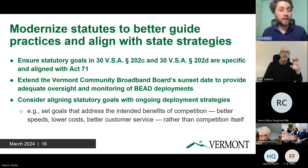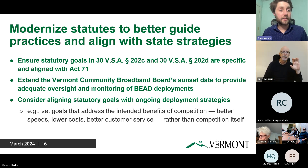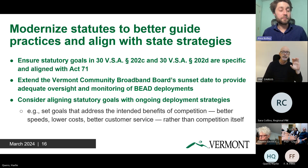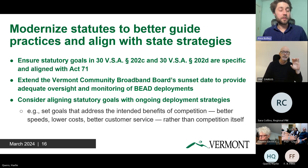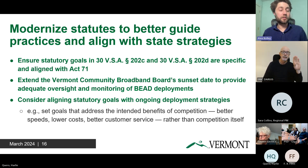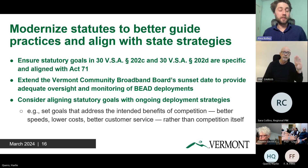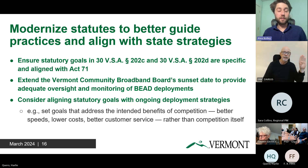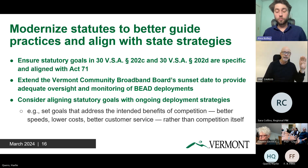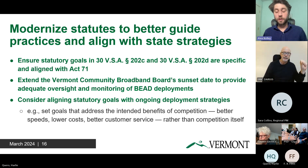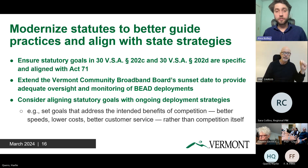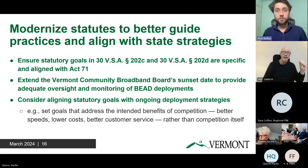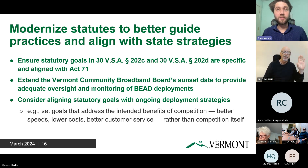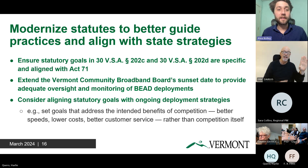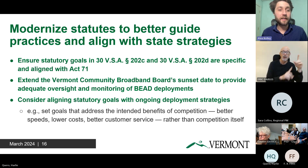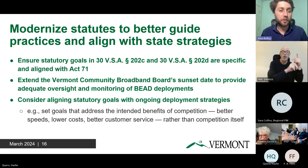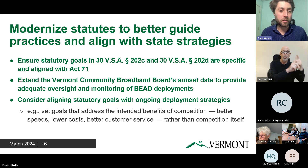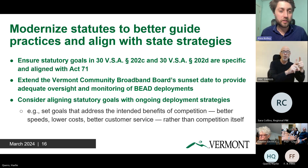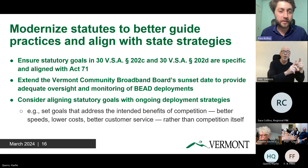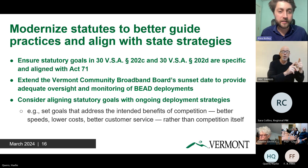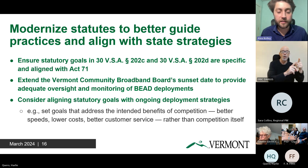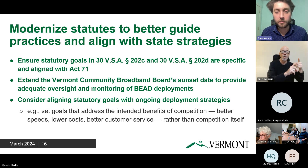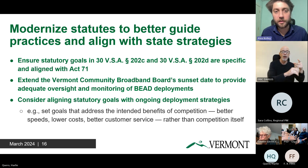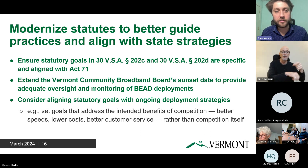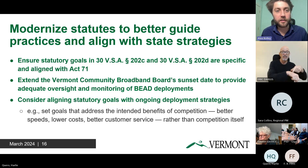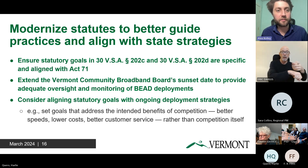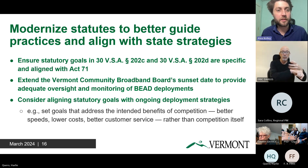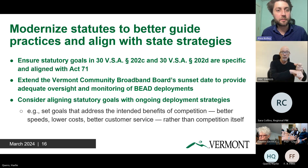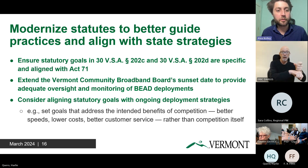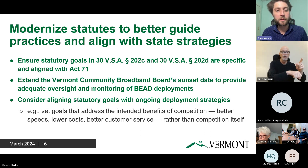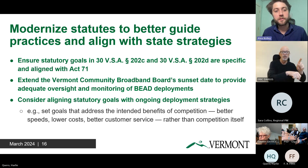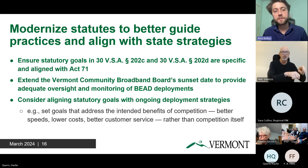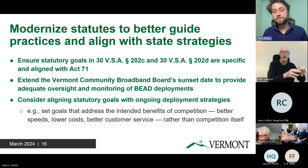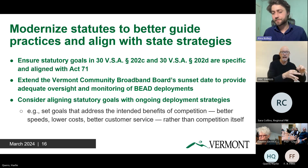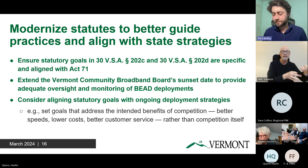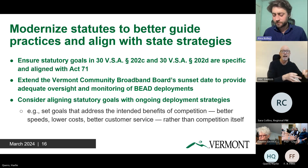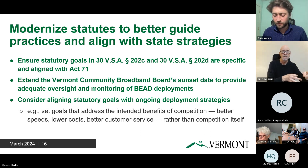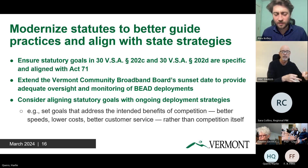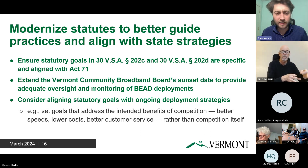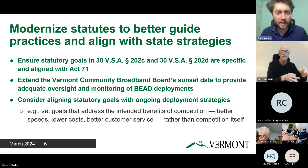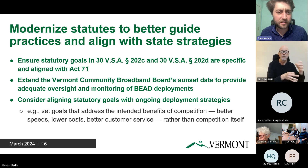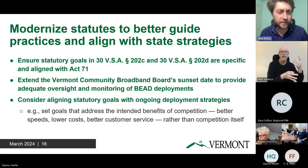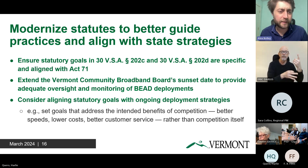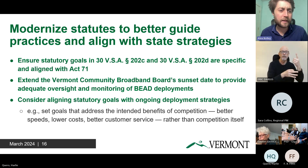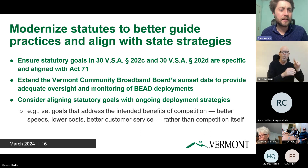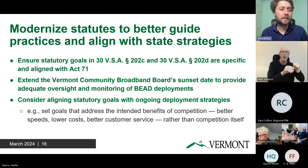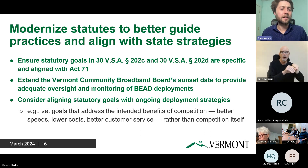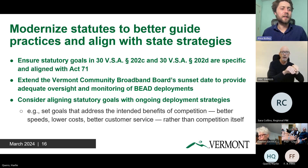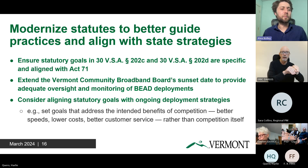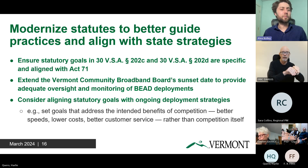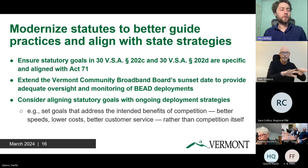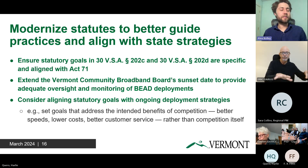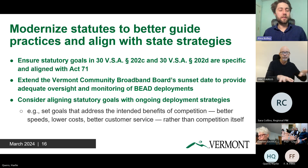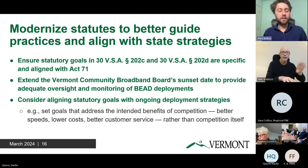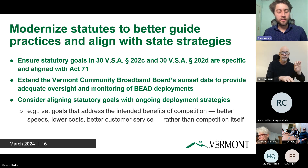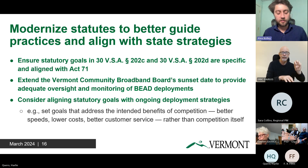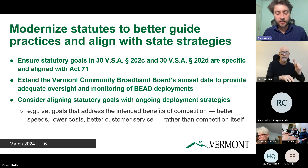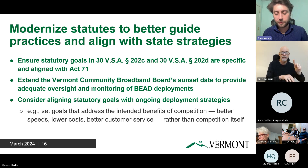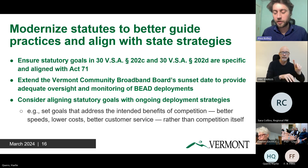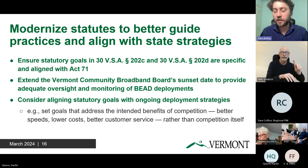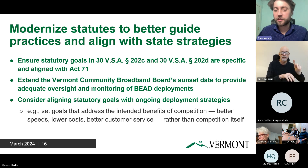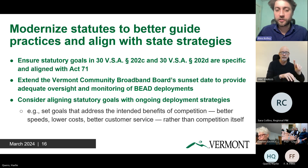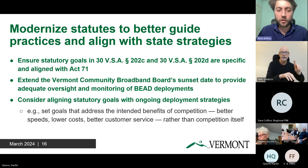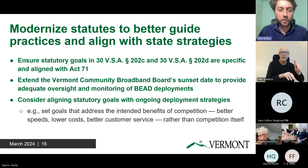extended to make sure that we're able to provide adequate oversight and monitoring of BEAD deployments. And lastly, with